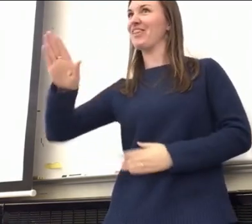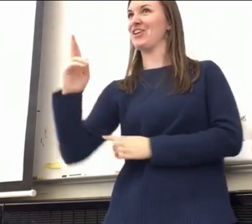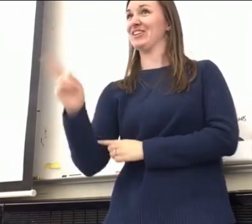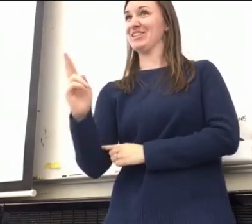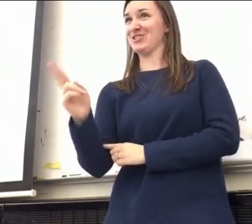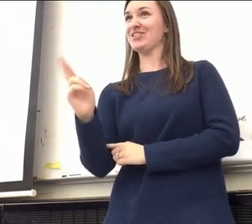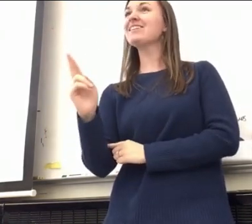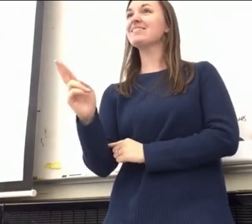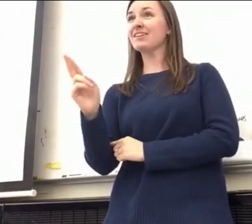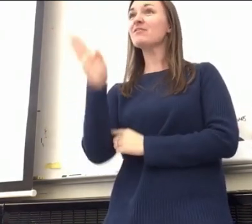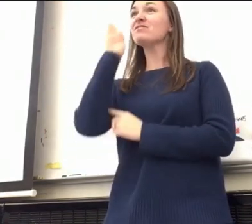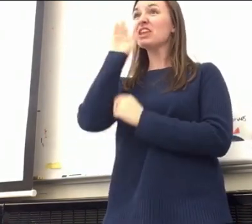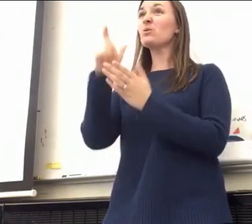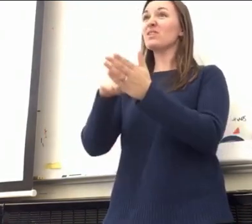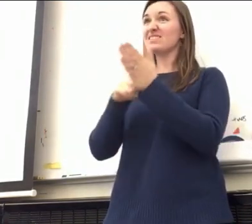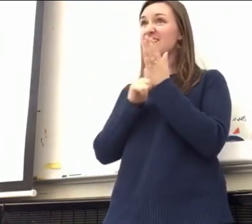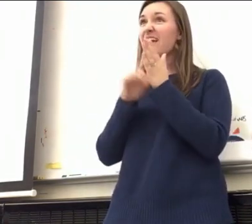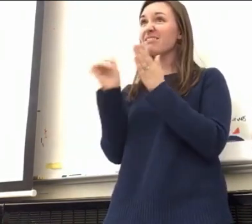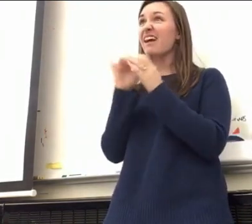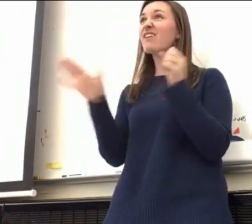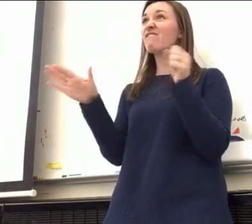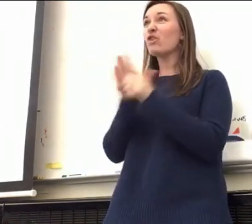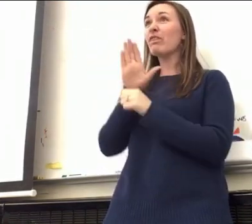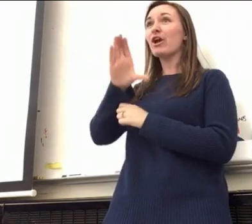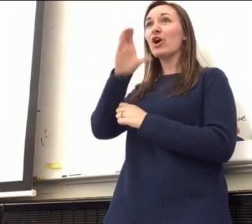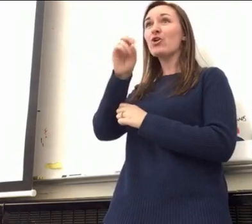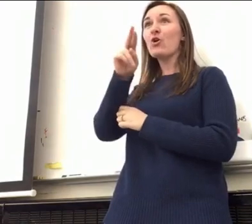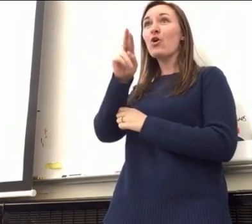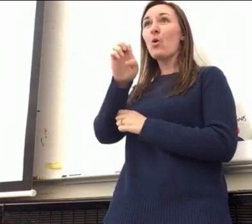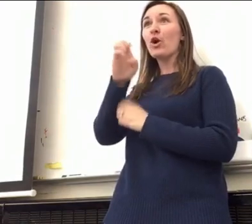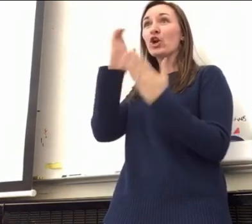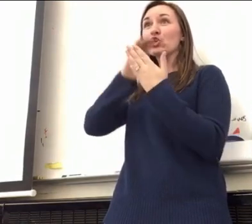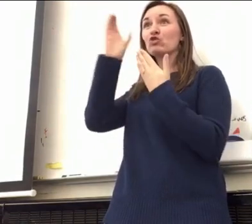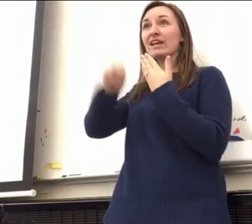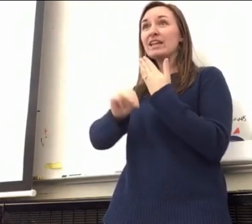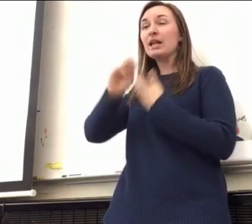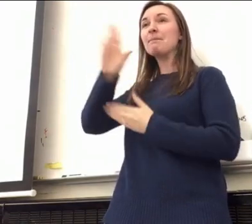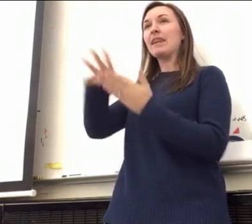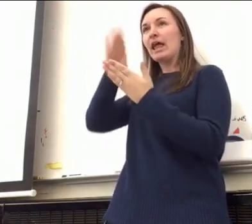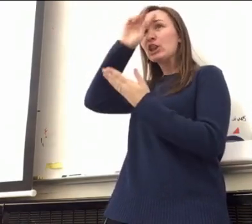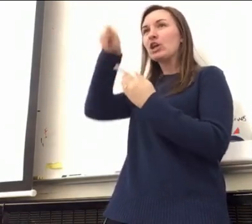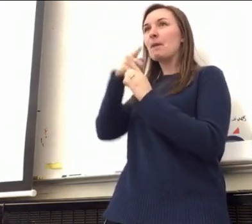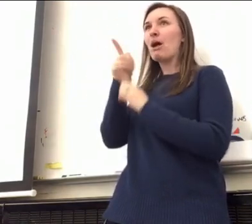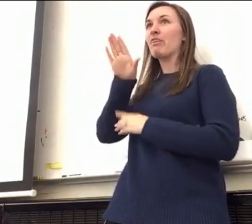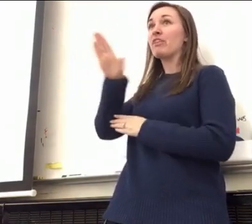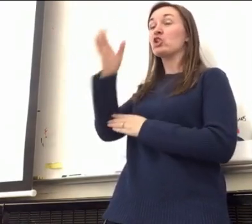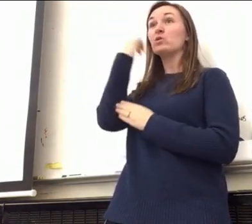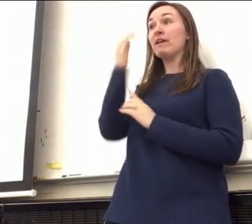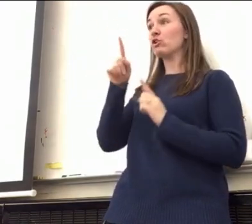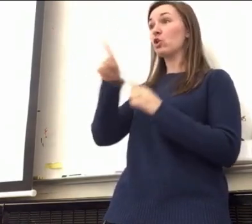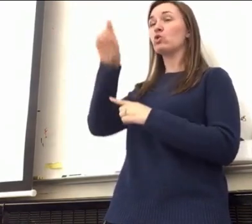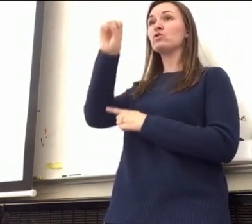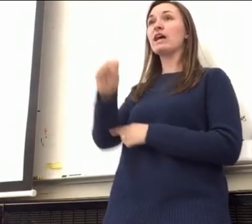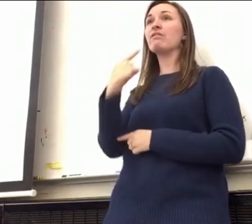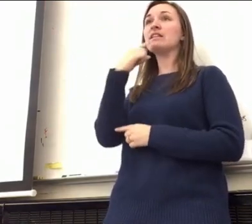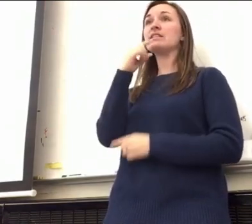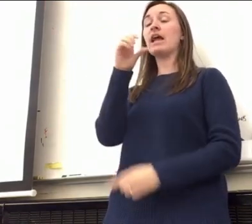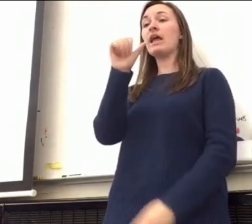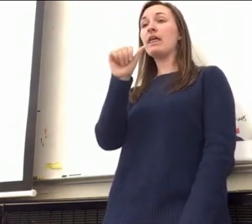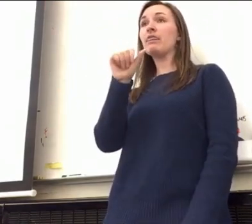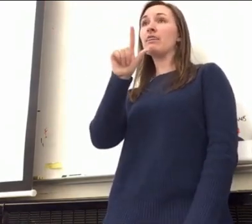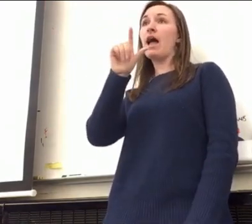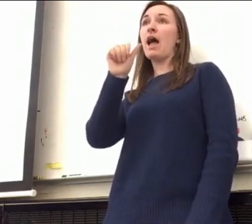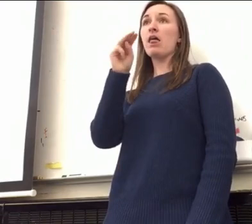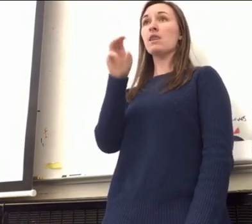history in the state of Texas as their core curriculum. What I will tell you is if you go down south and you say that the Alamo was part of the